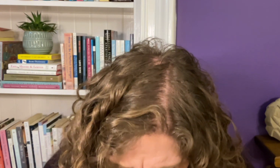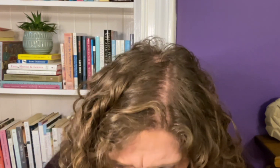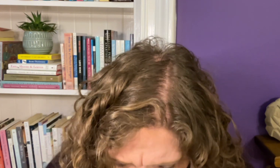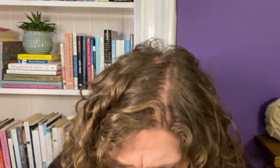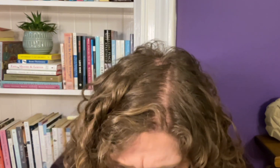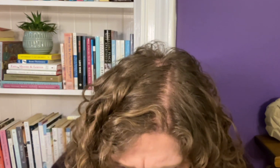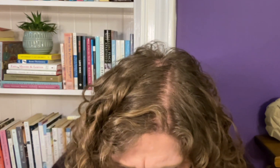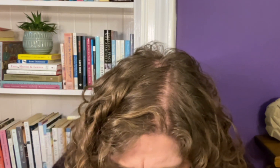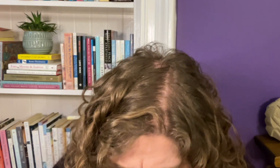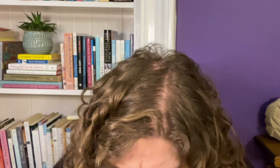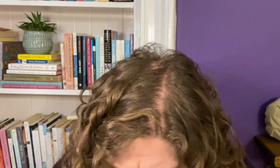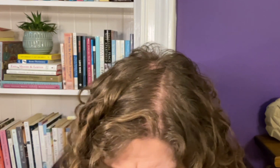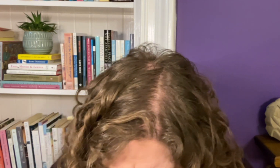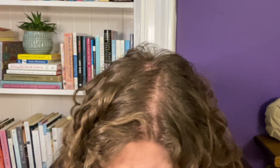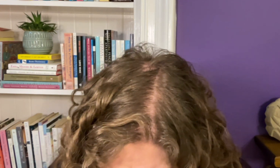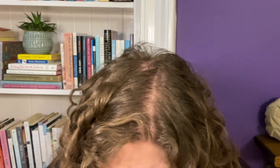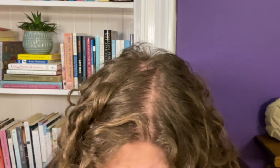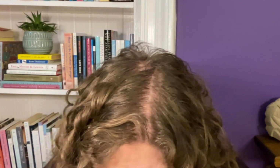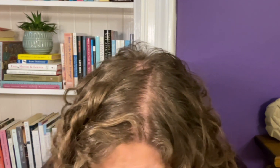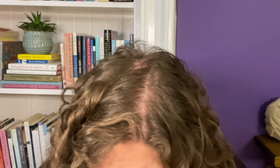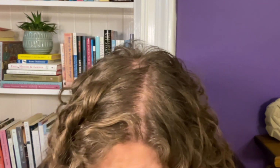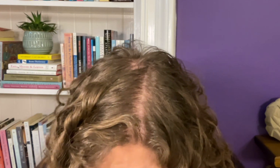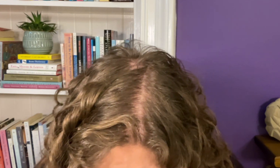those who have to rely on food banks and donations,